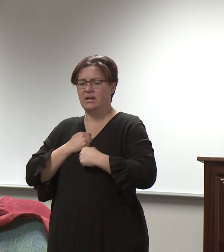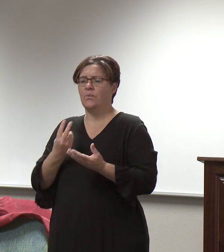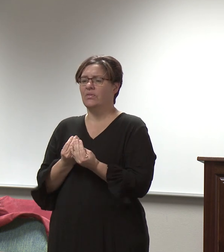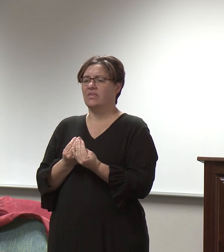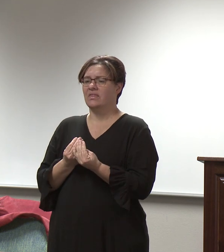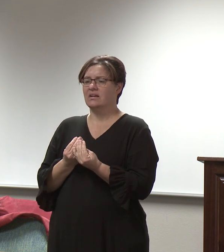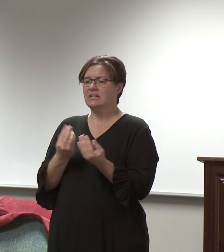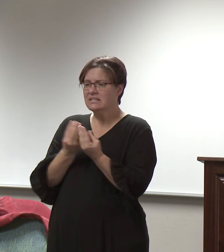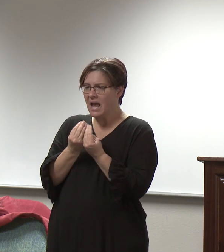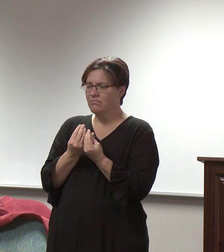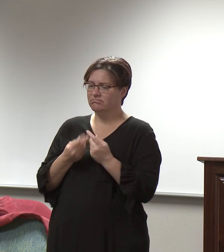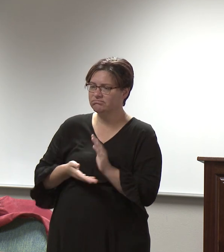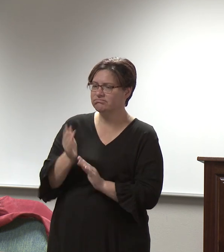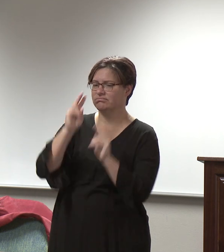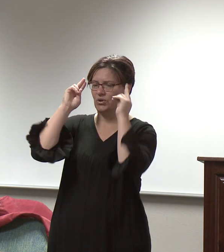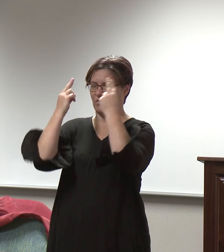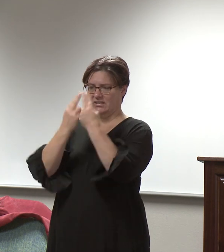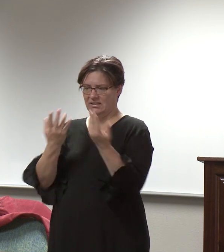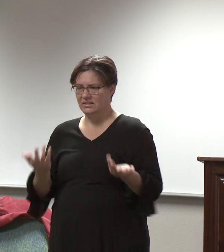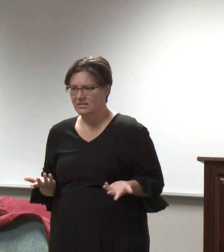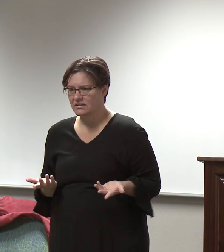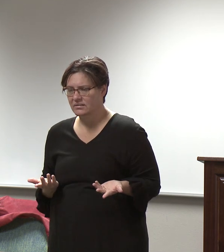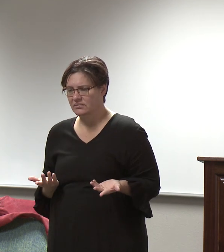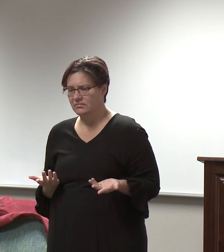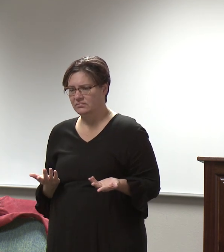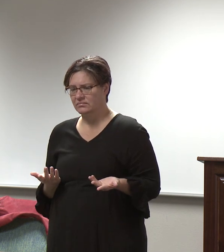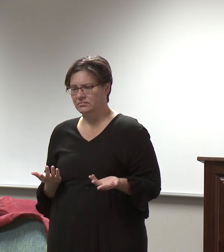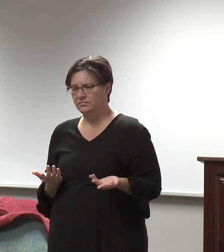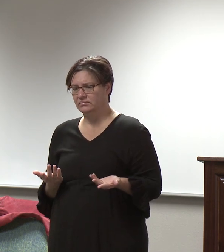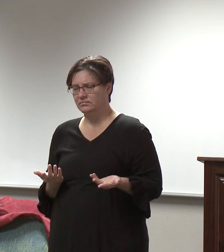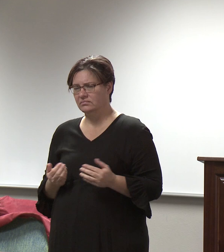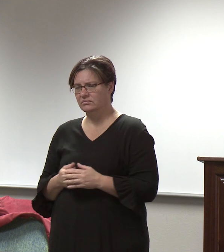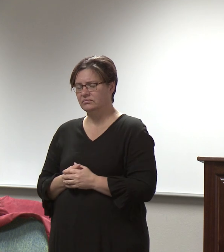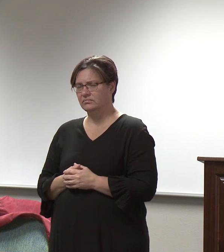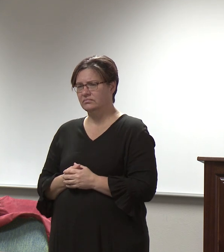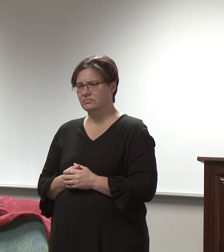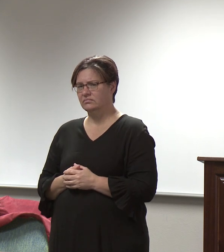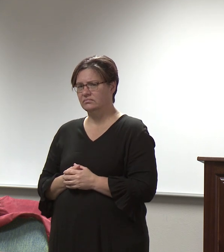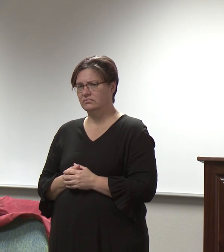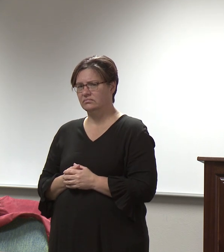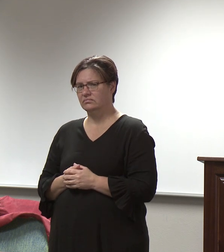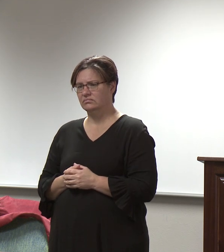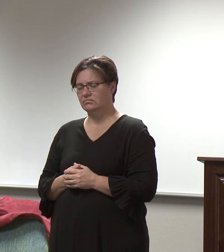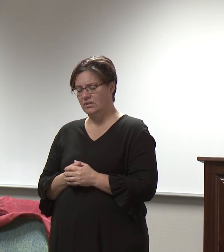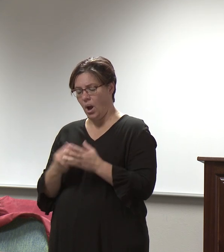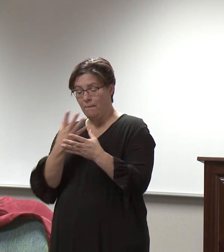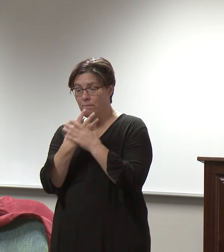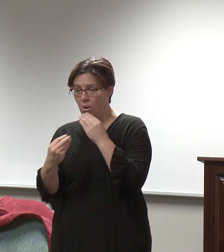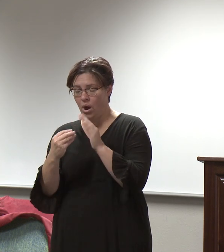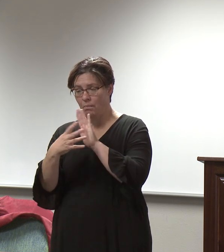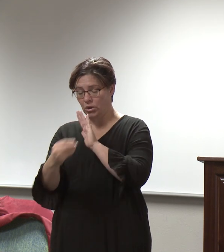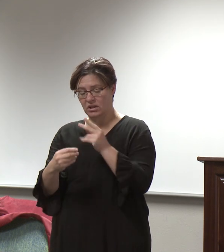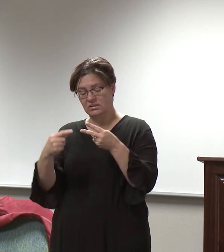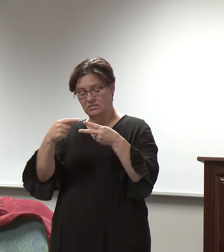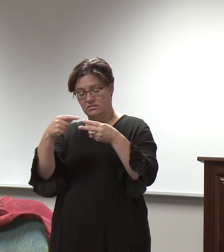with me at the university. So, but this idea that these three modes